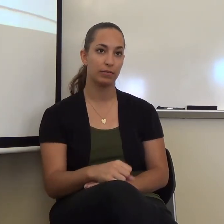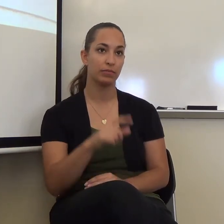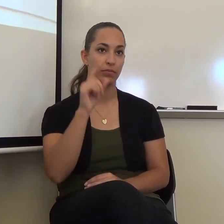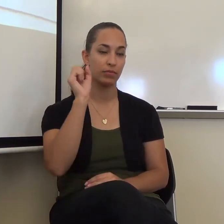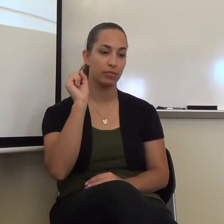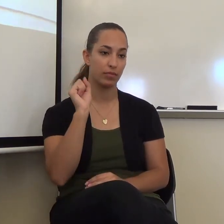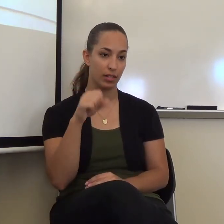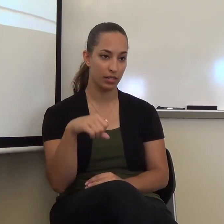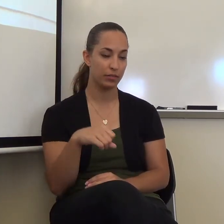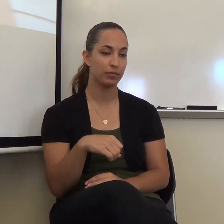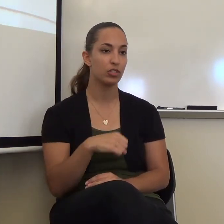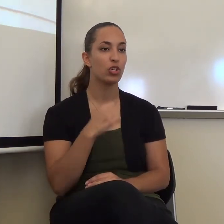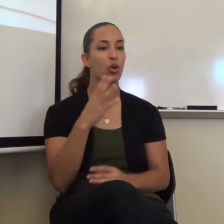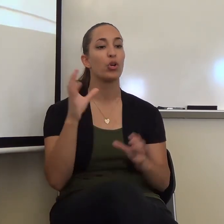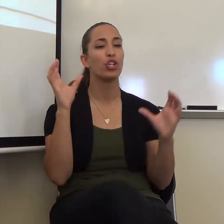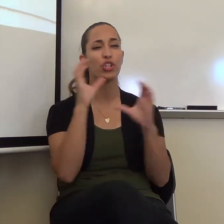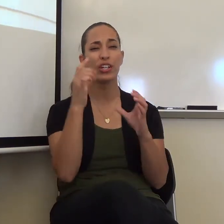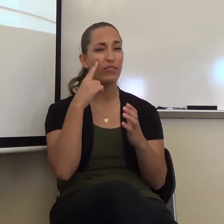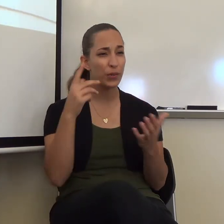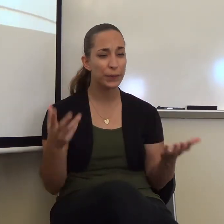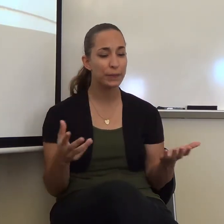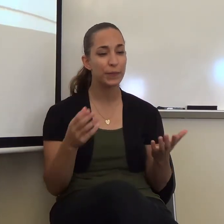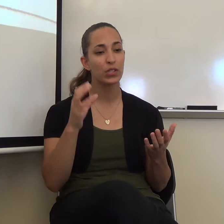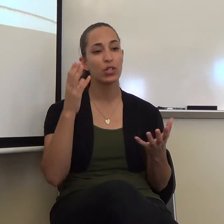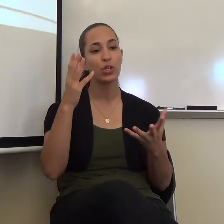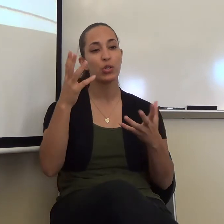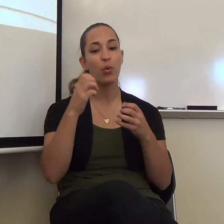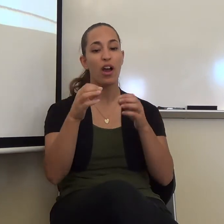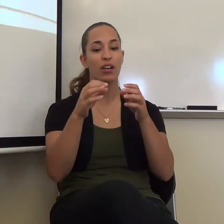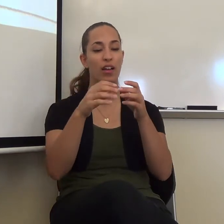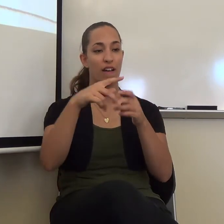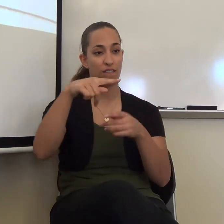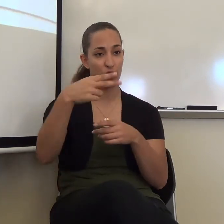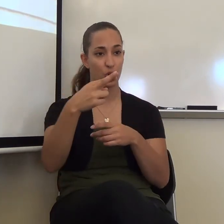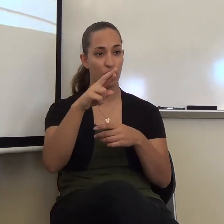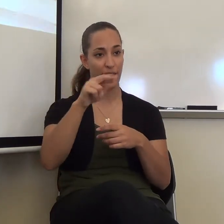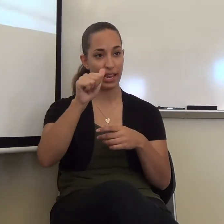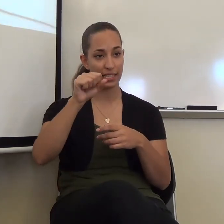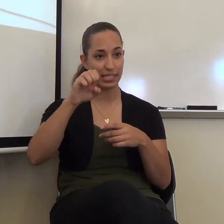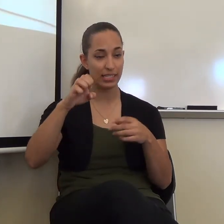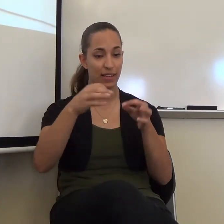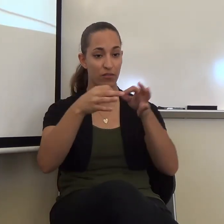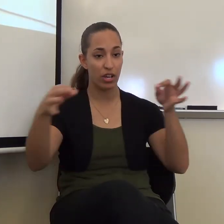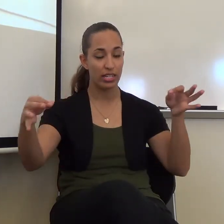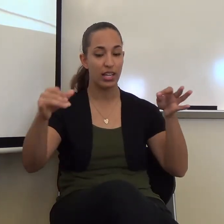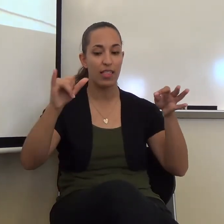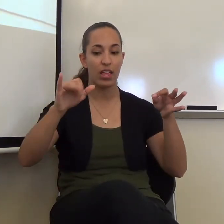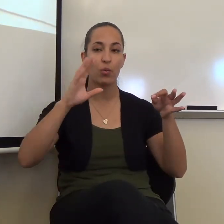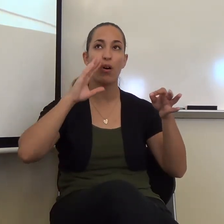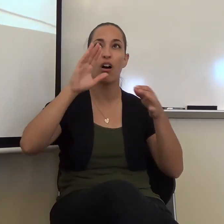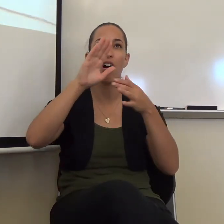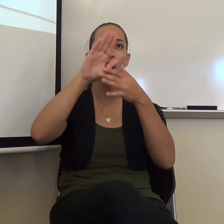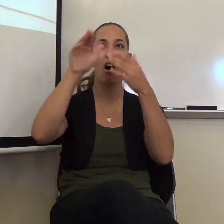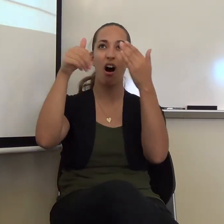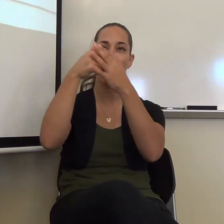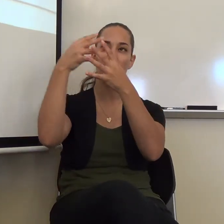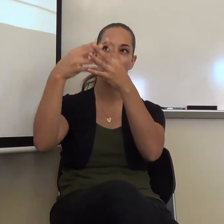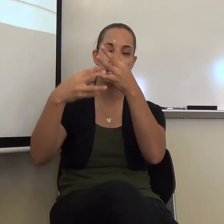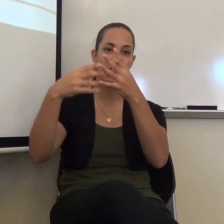Find be some, what you're useful looking for medical is a phrase that will take all of the things on the list into account. It